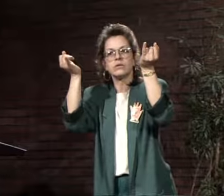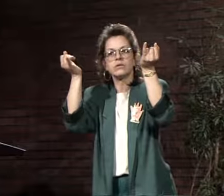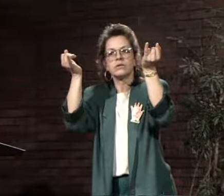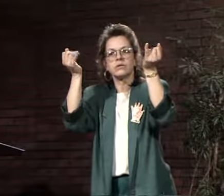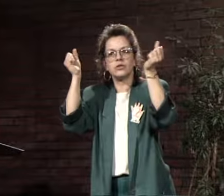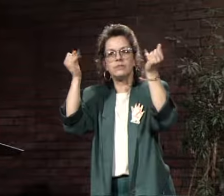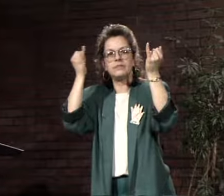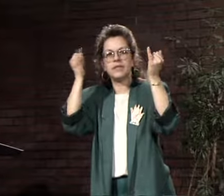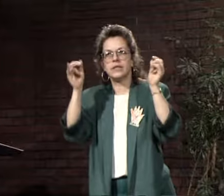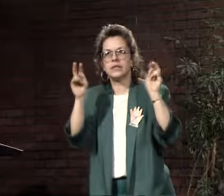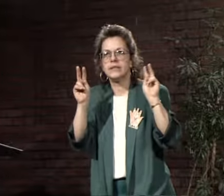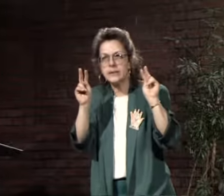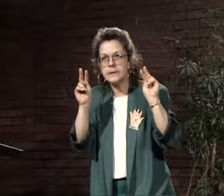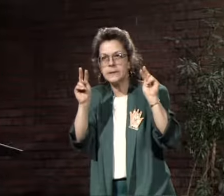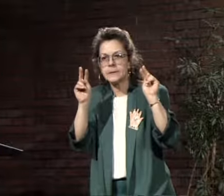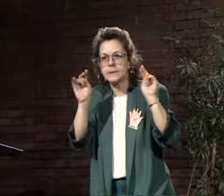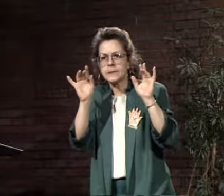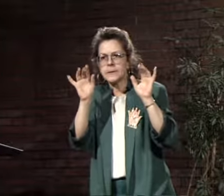you get the concept, the idea,